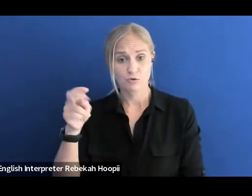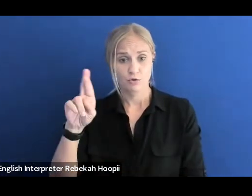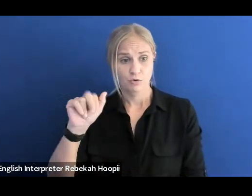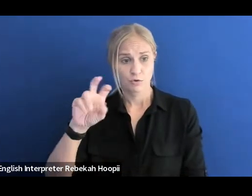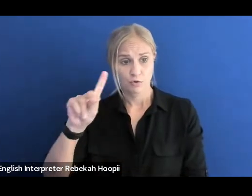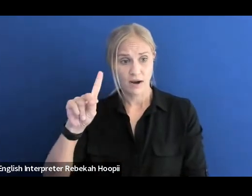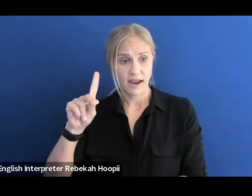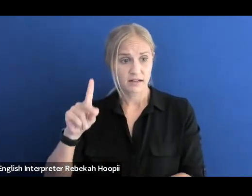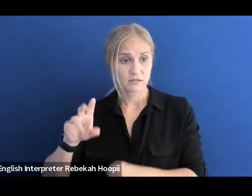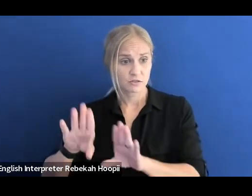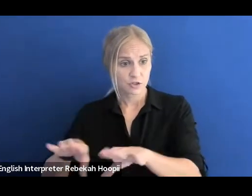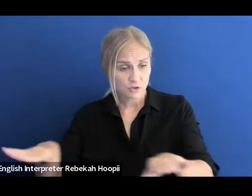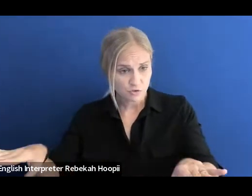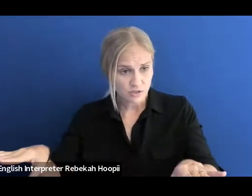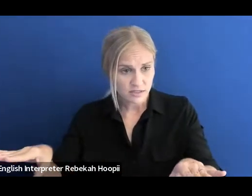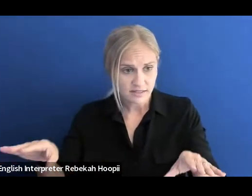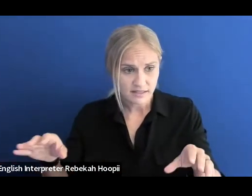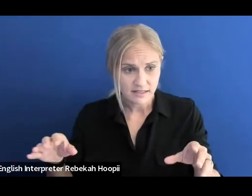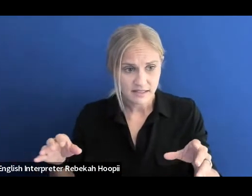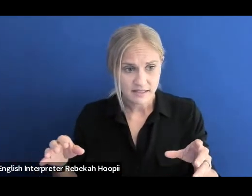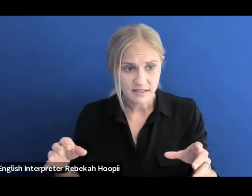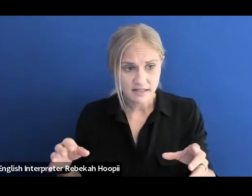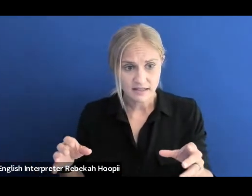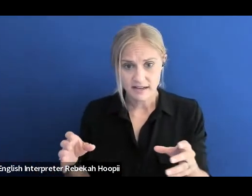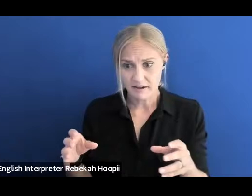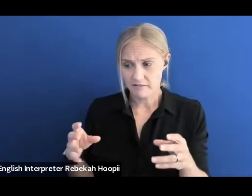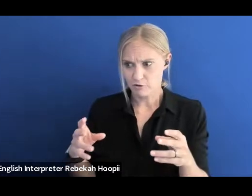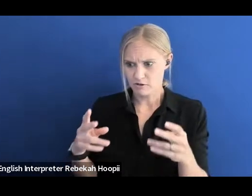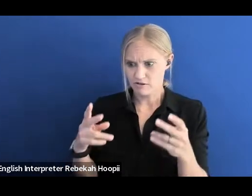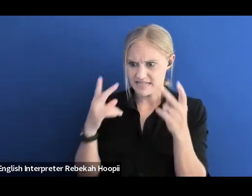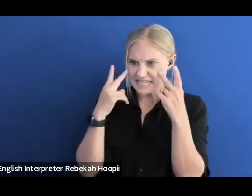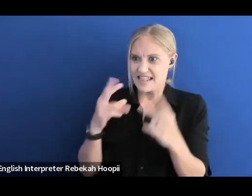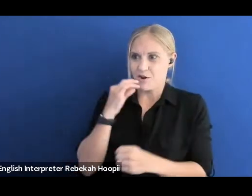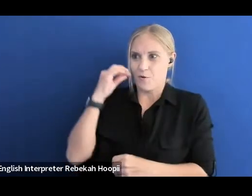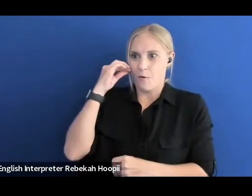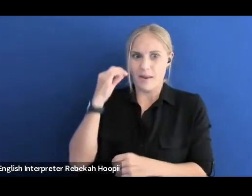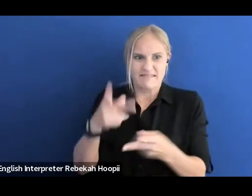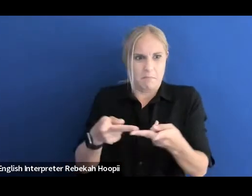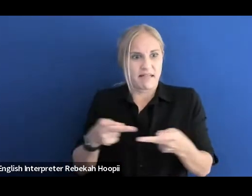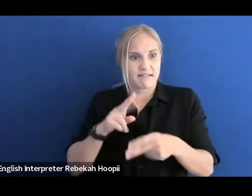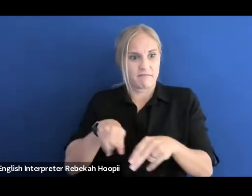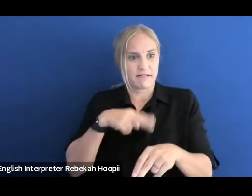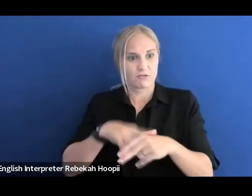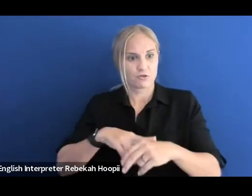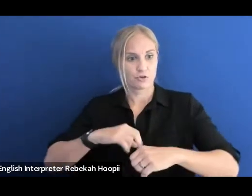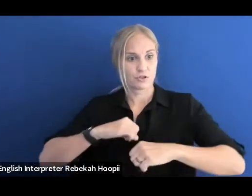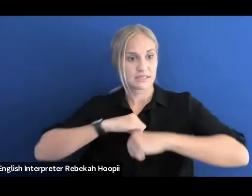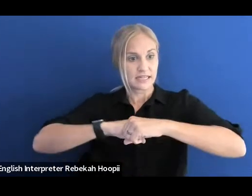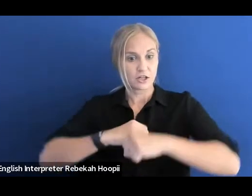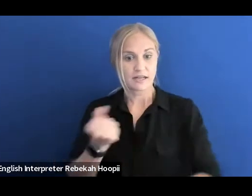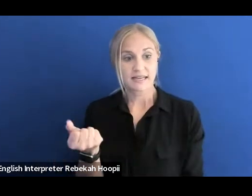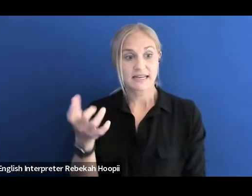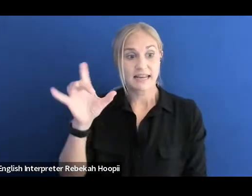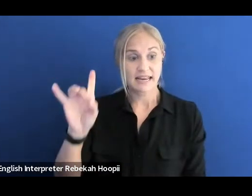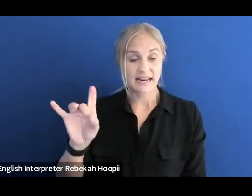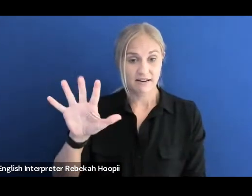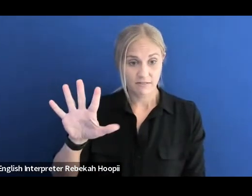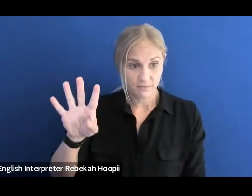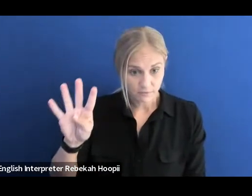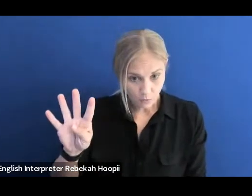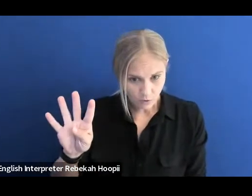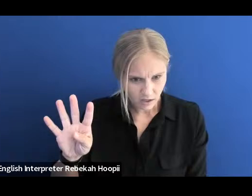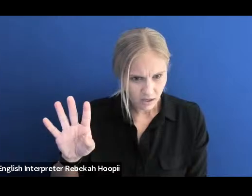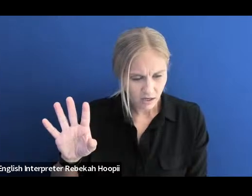to live and thrive, is seen as a place of national security. In 1854, Kamehameha III declared